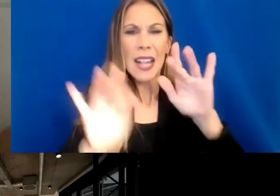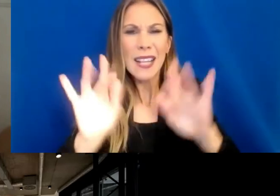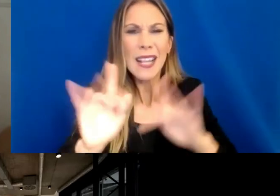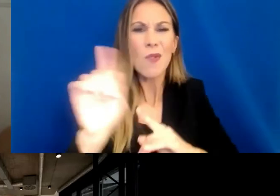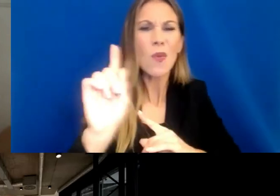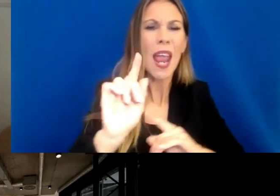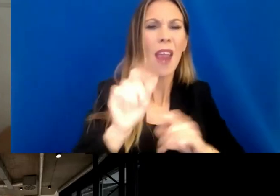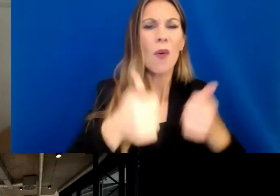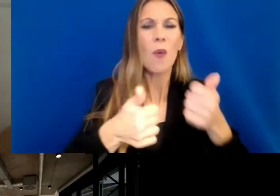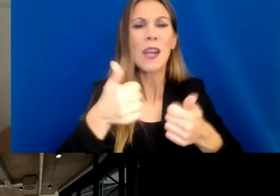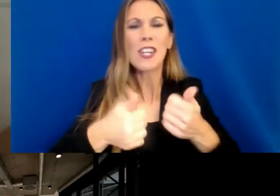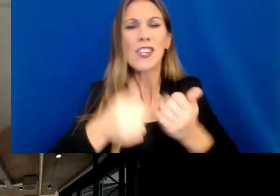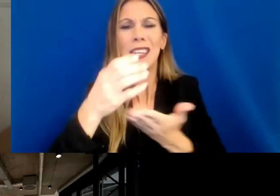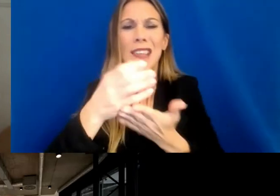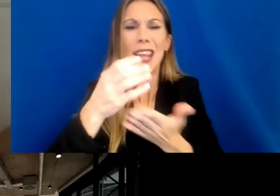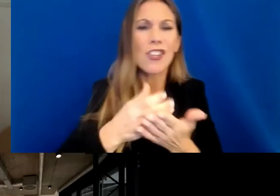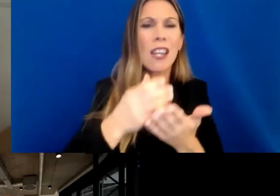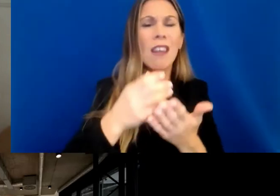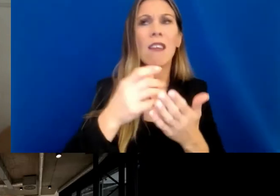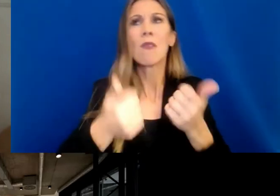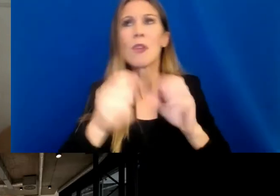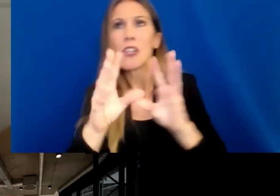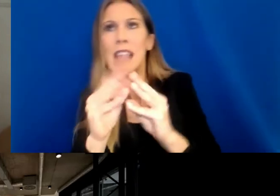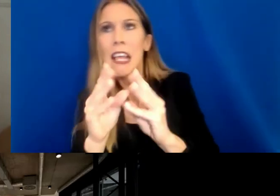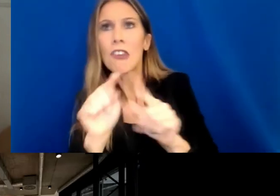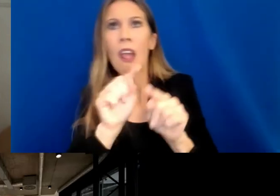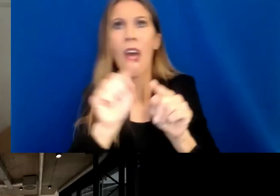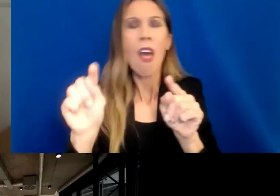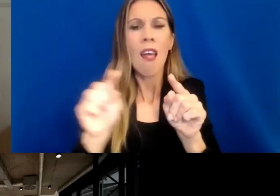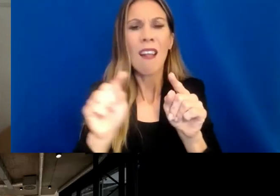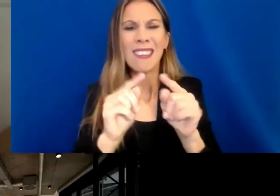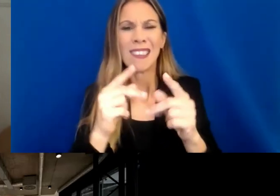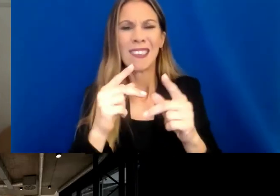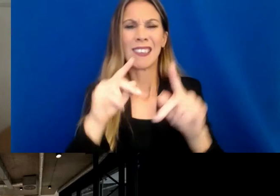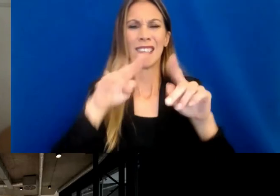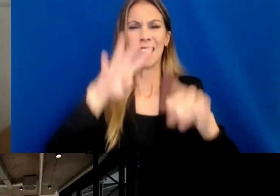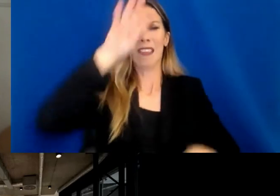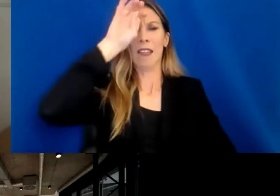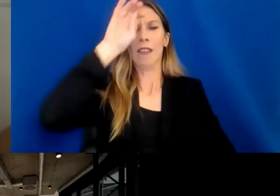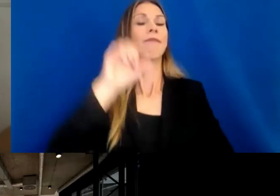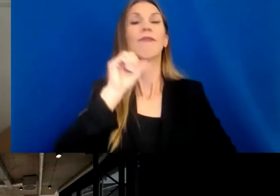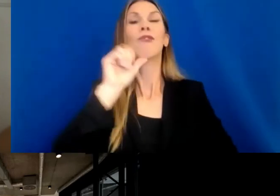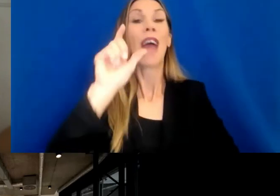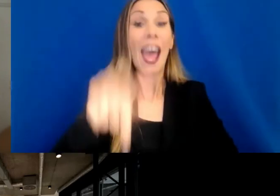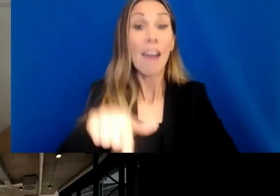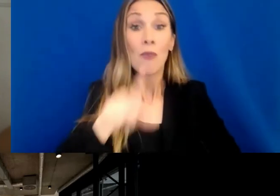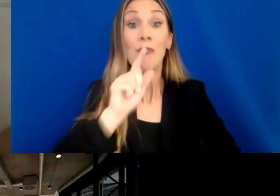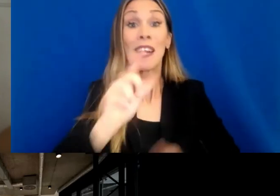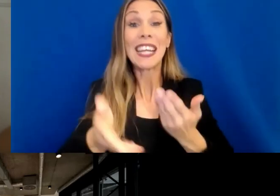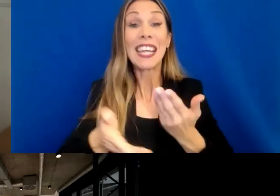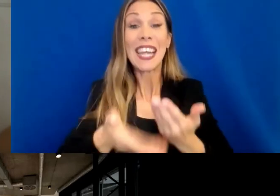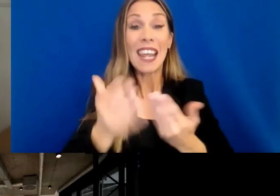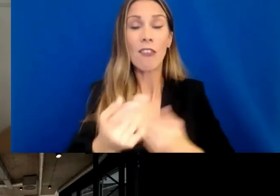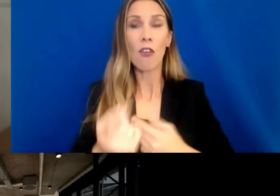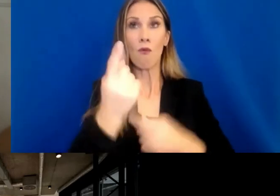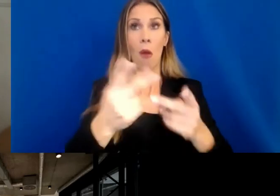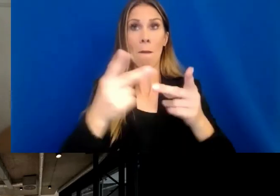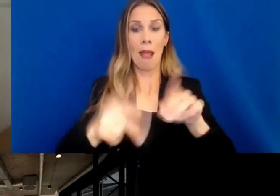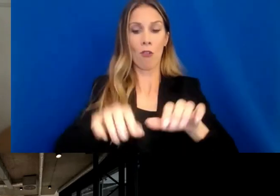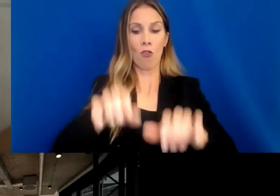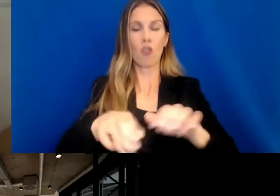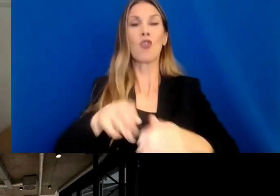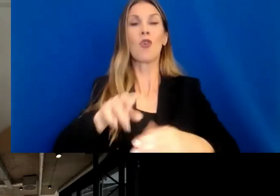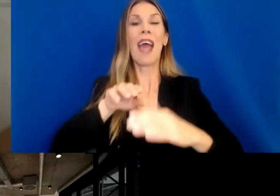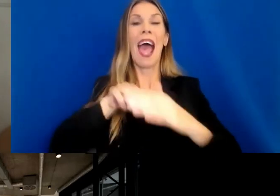a community once you essentially have one spot sign in with a password.